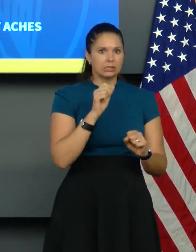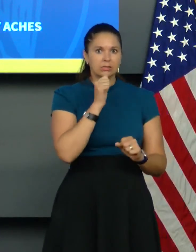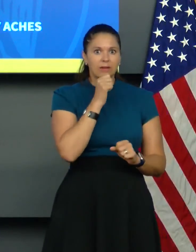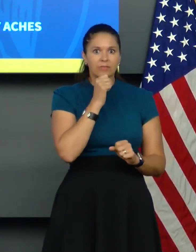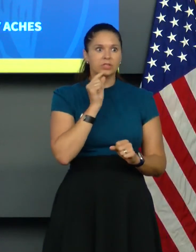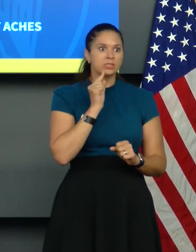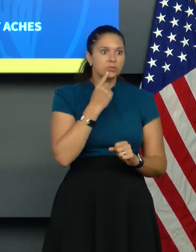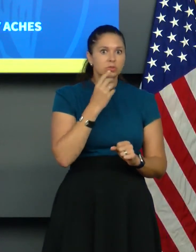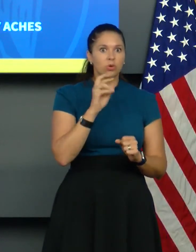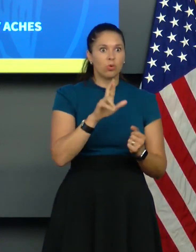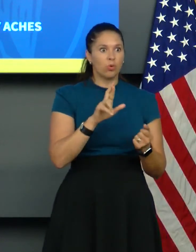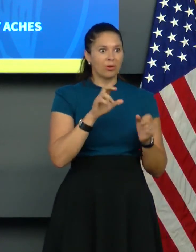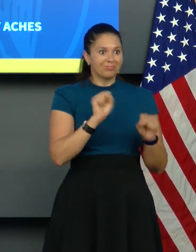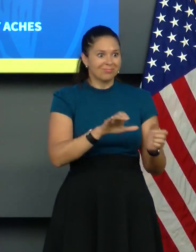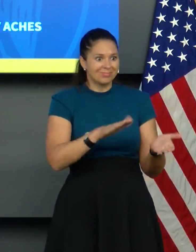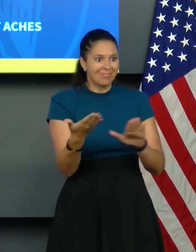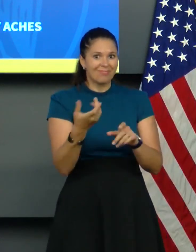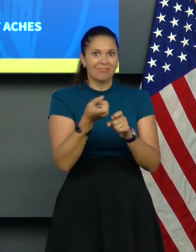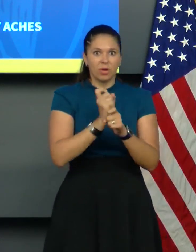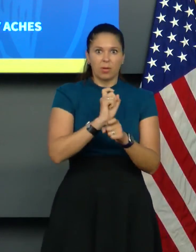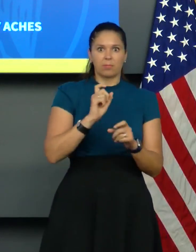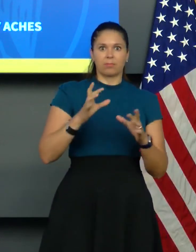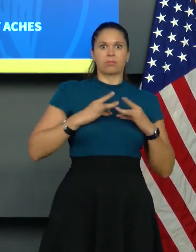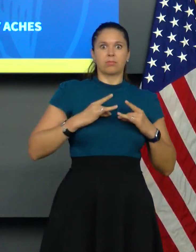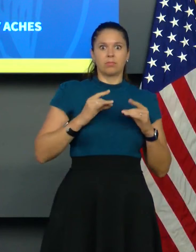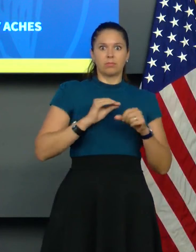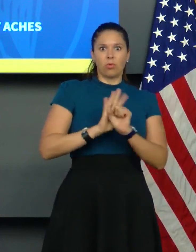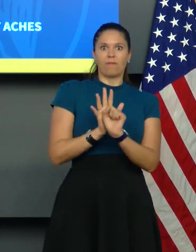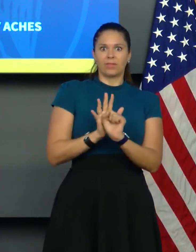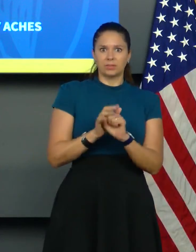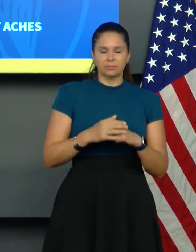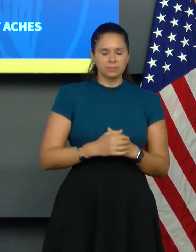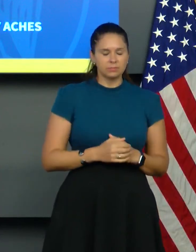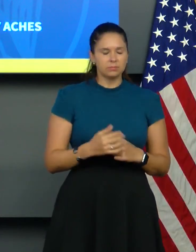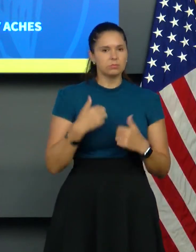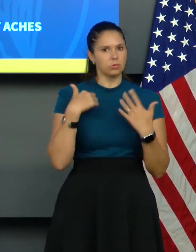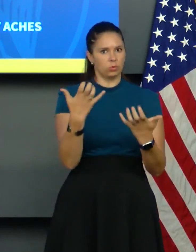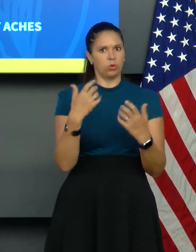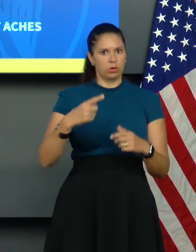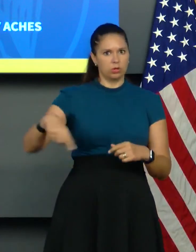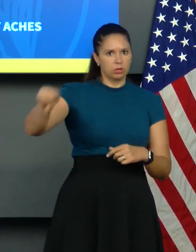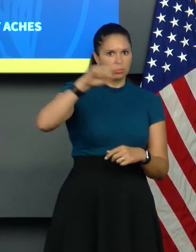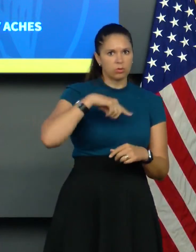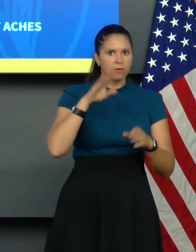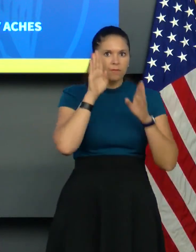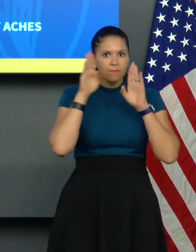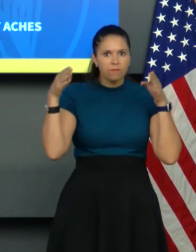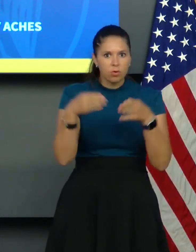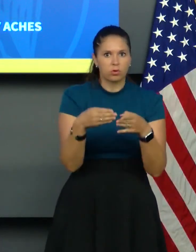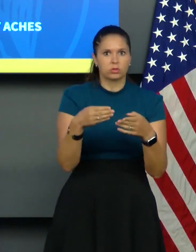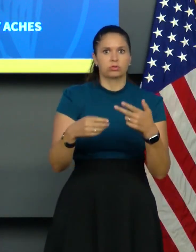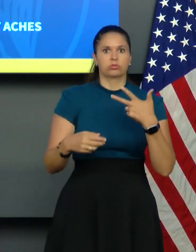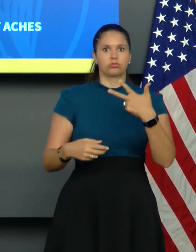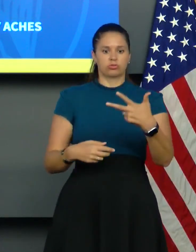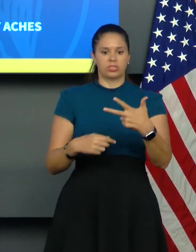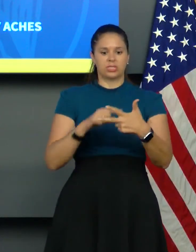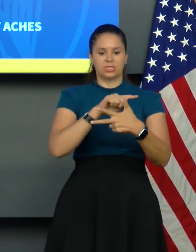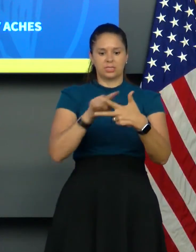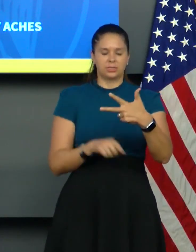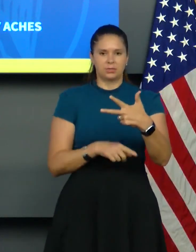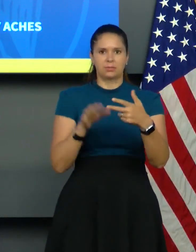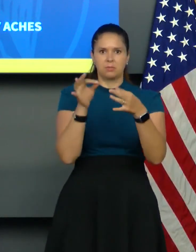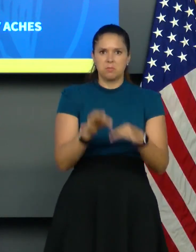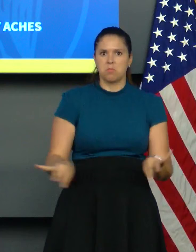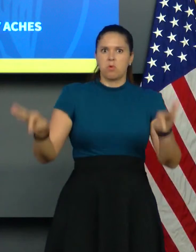deadly consequences from COVID infection. I want everyone to focus on three very important